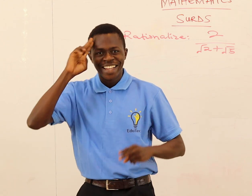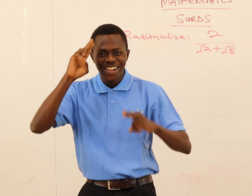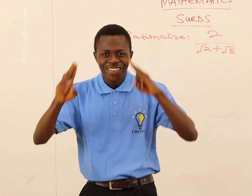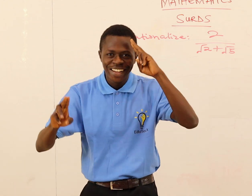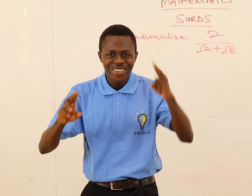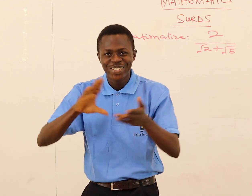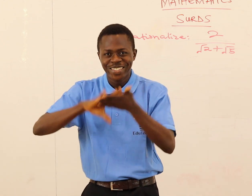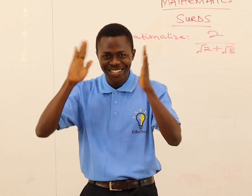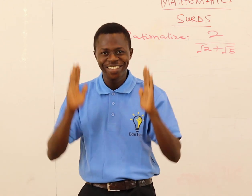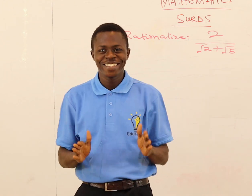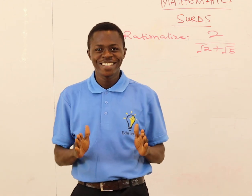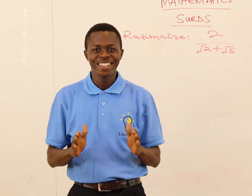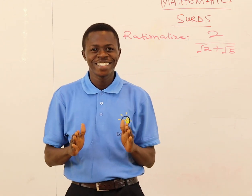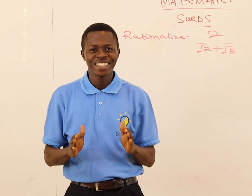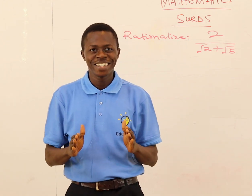Hello students,